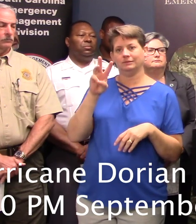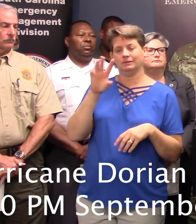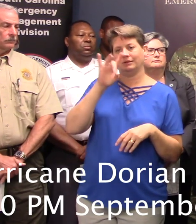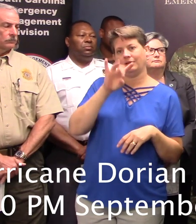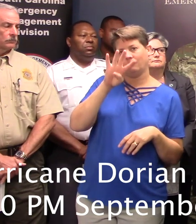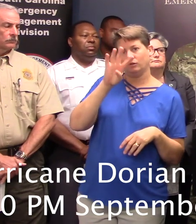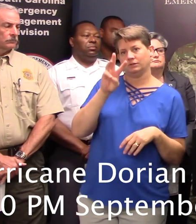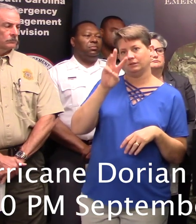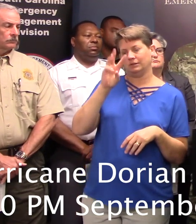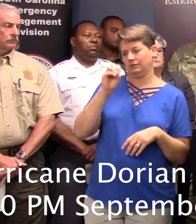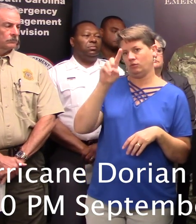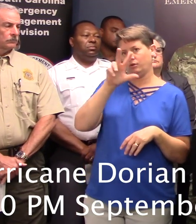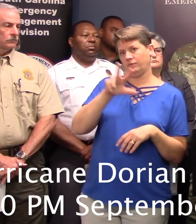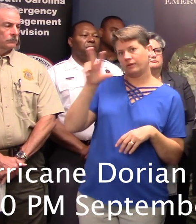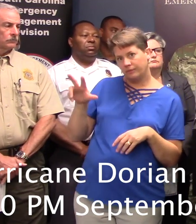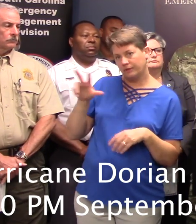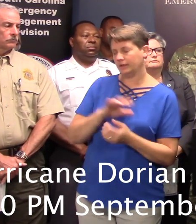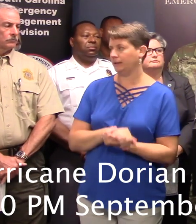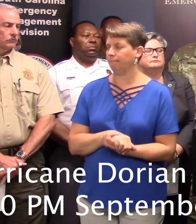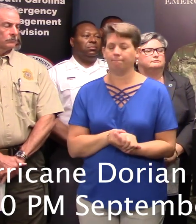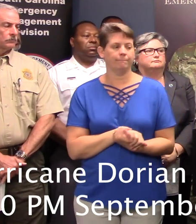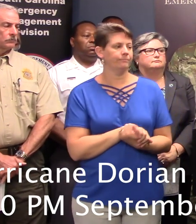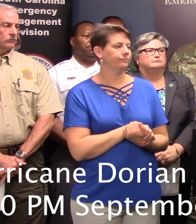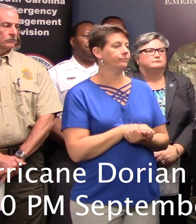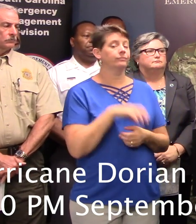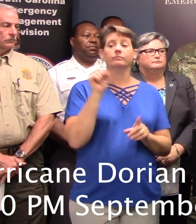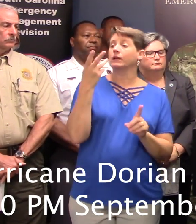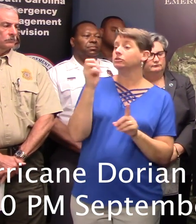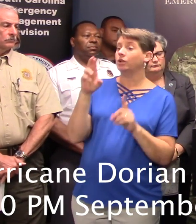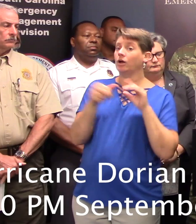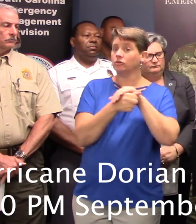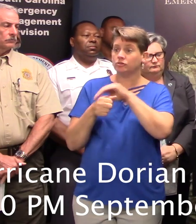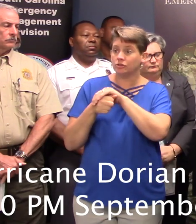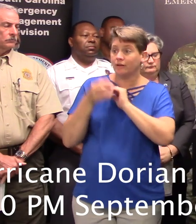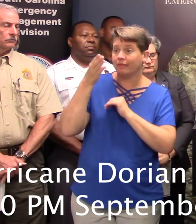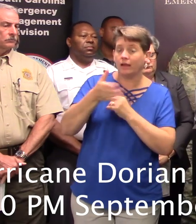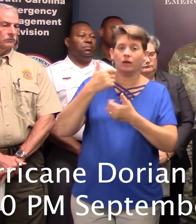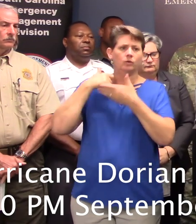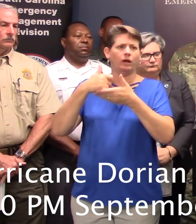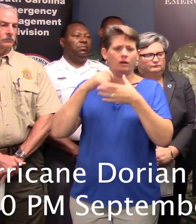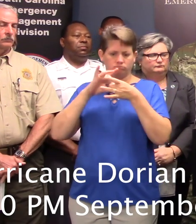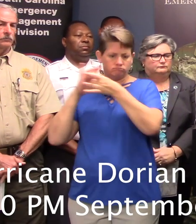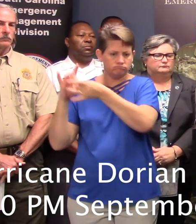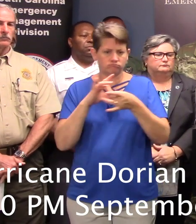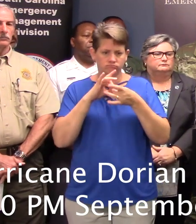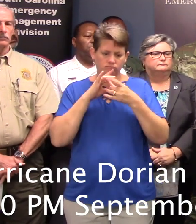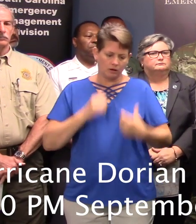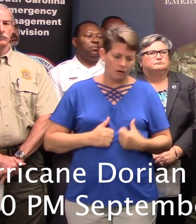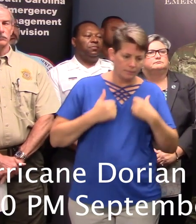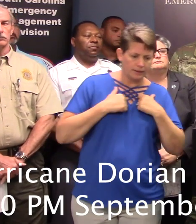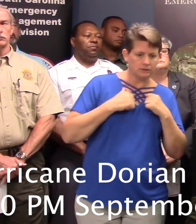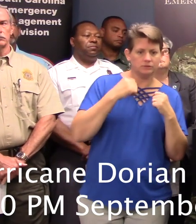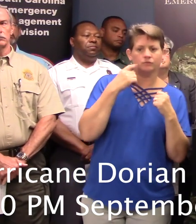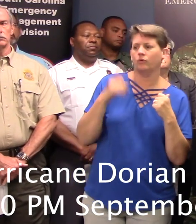-0133. Shelter staff are available to assist with coordinating accommodations and support for persons